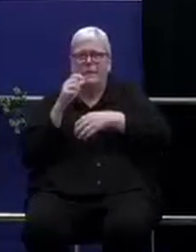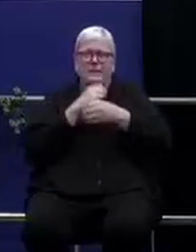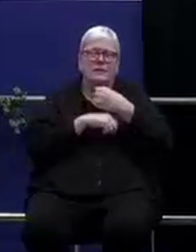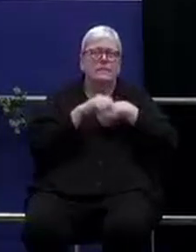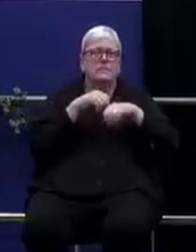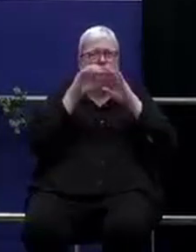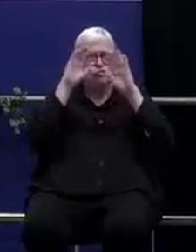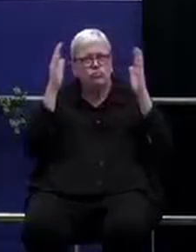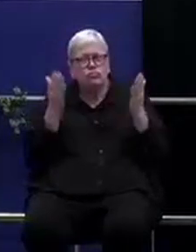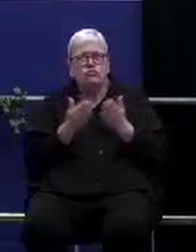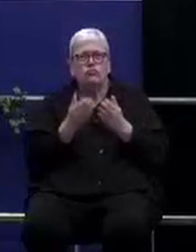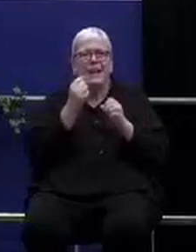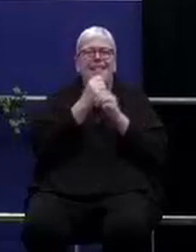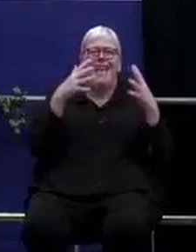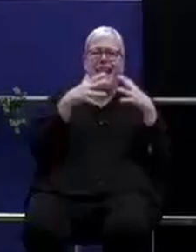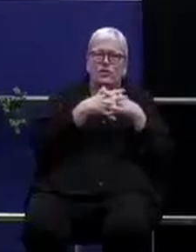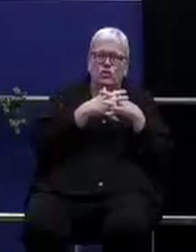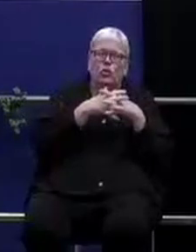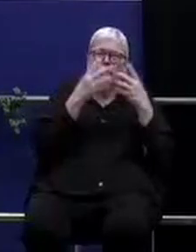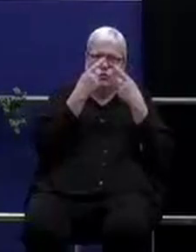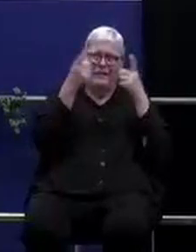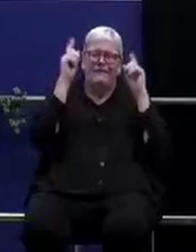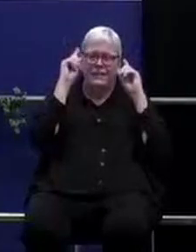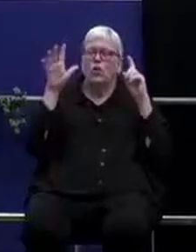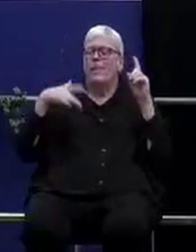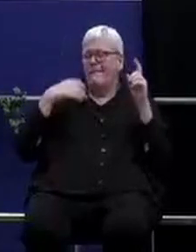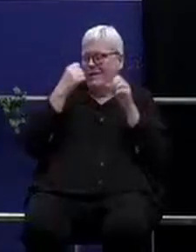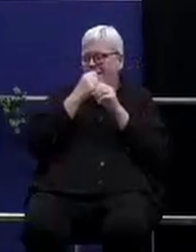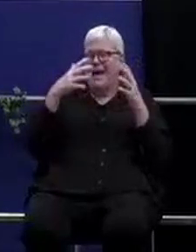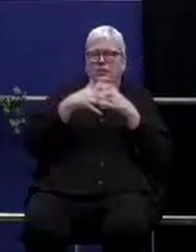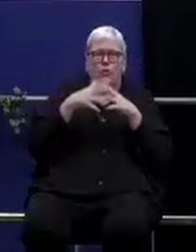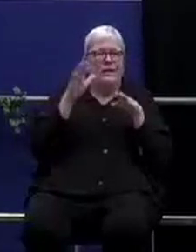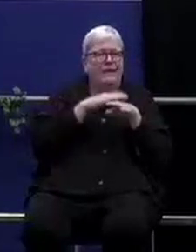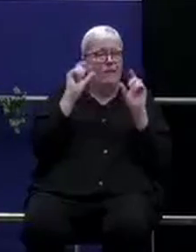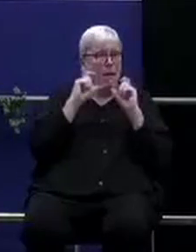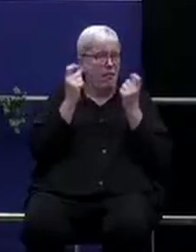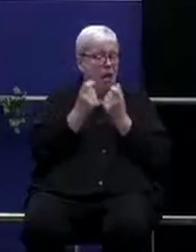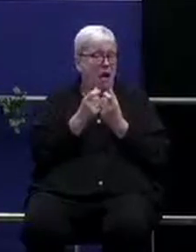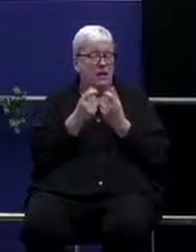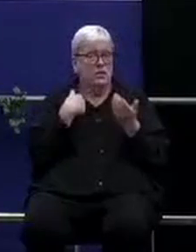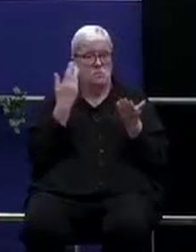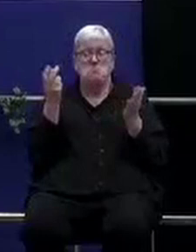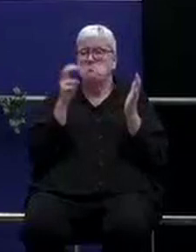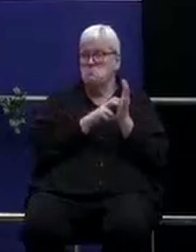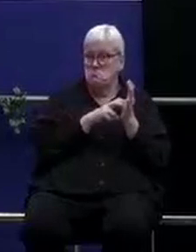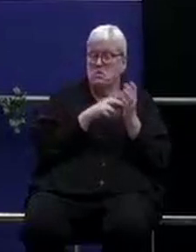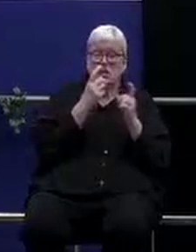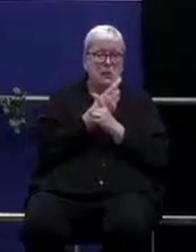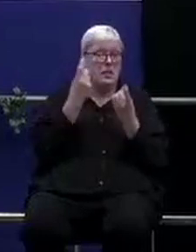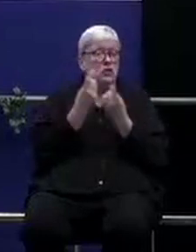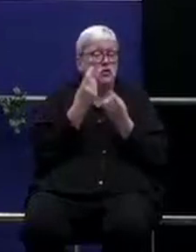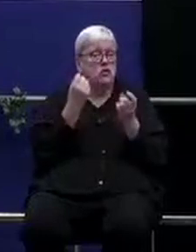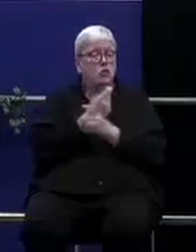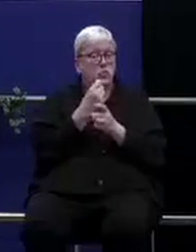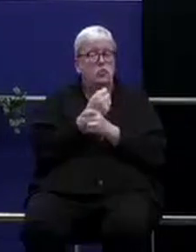for Glasgow Uni at the time, when I lived in Glasgow. We're doing evening classes. So I signed up just for something to do, and I would go